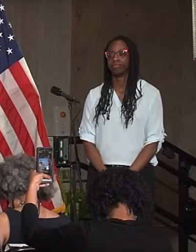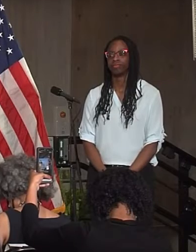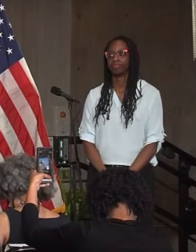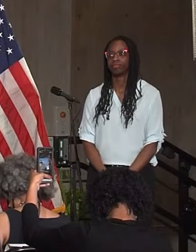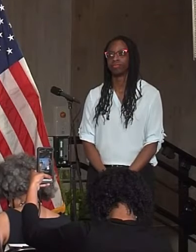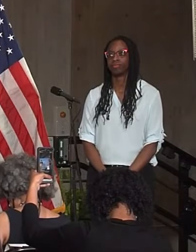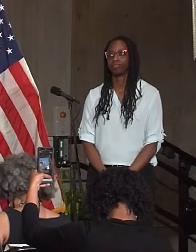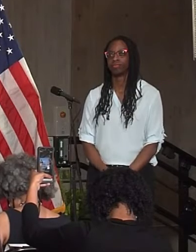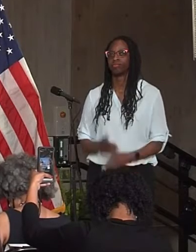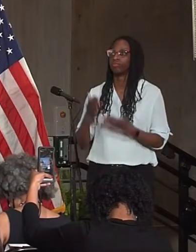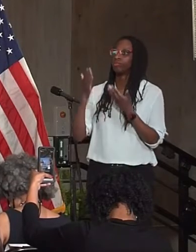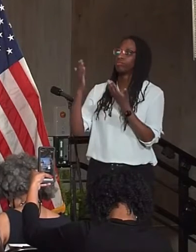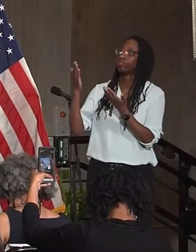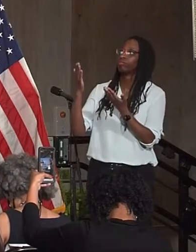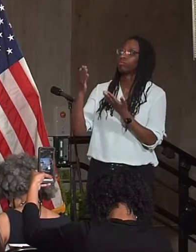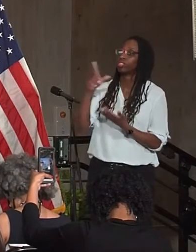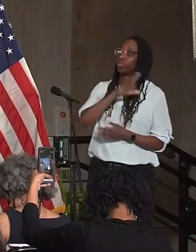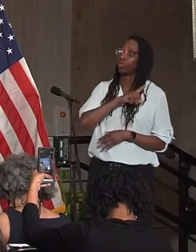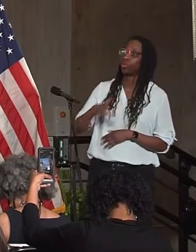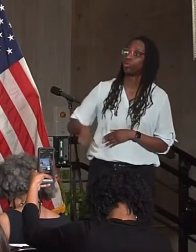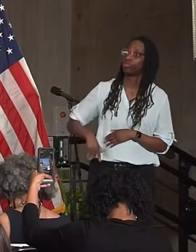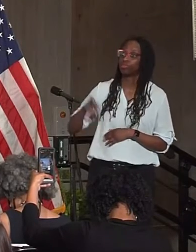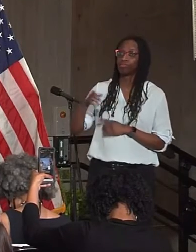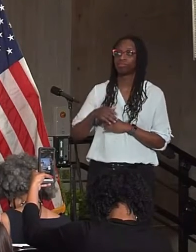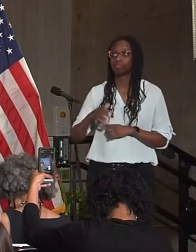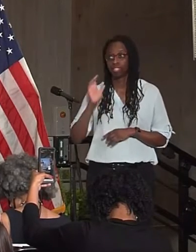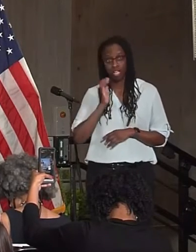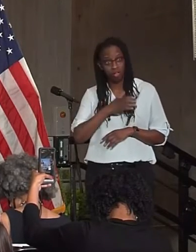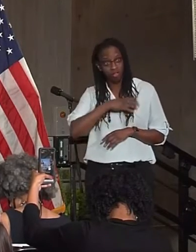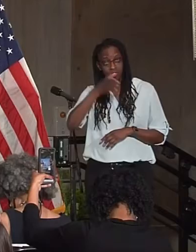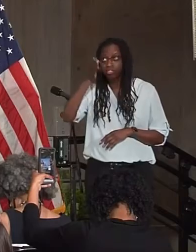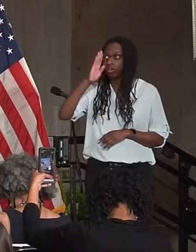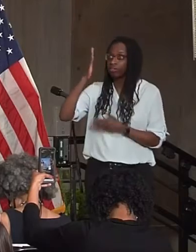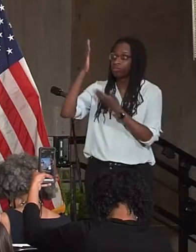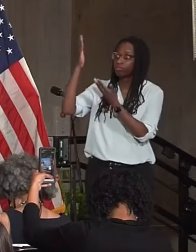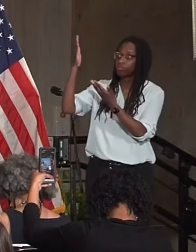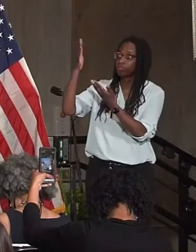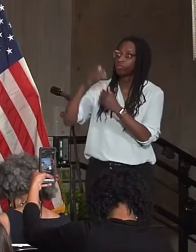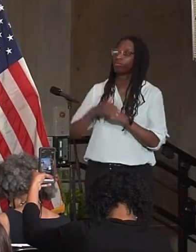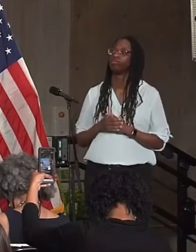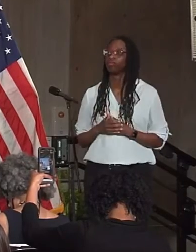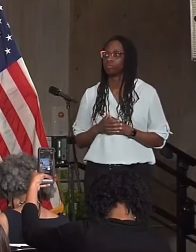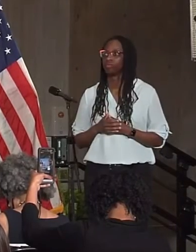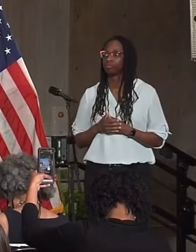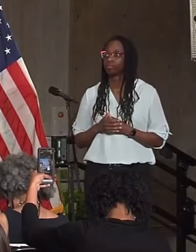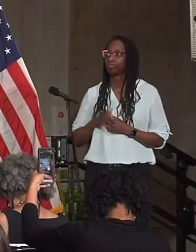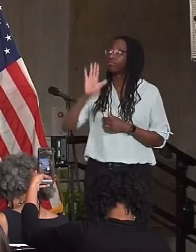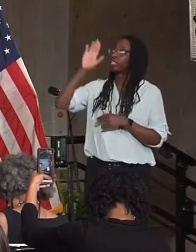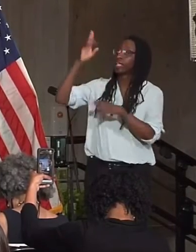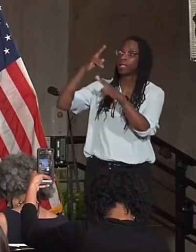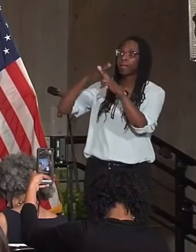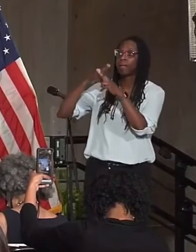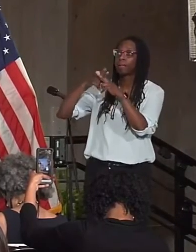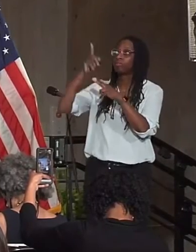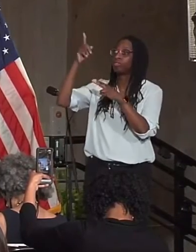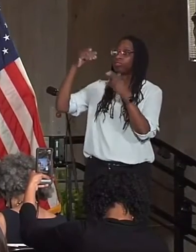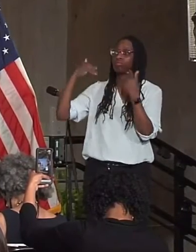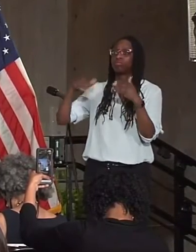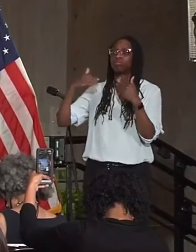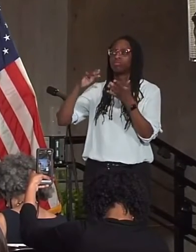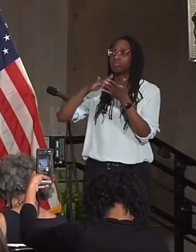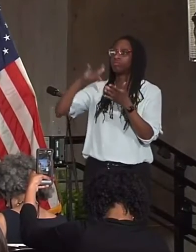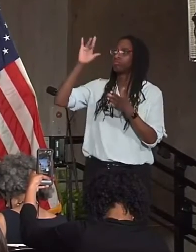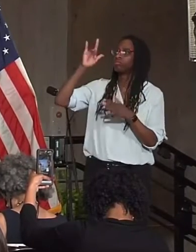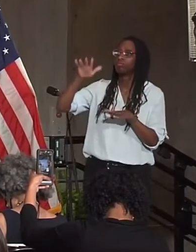O Lord, our God, how excellent is your name in all the earth. We